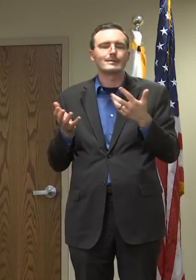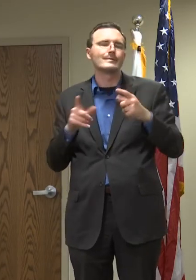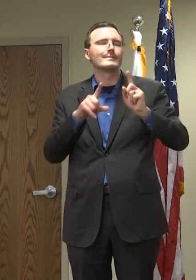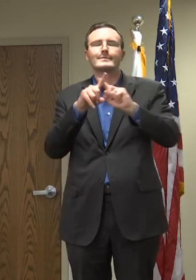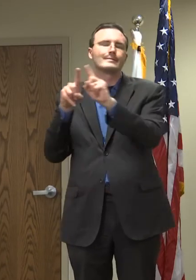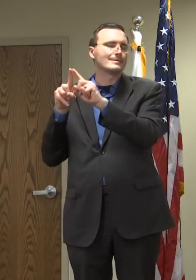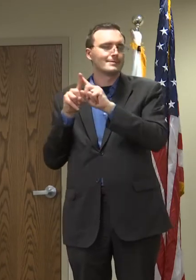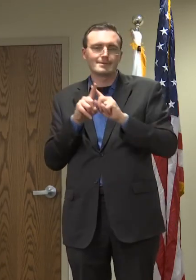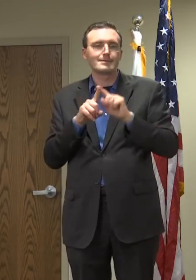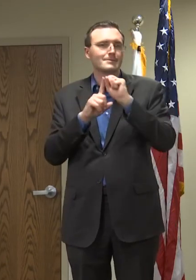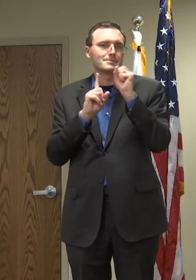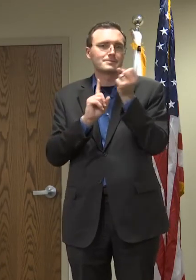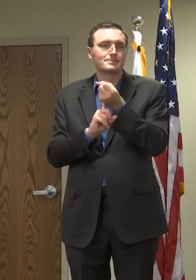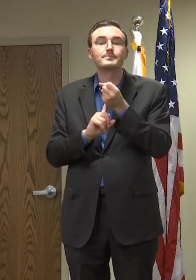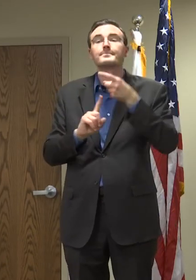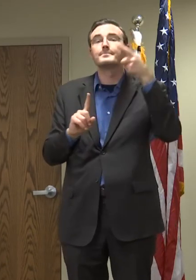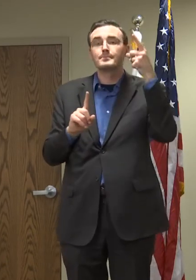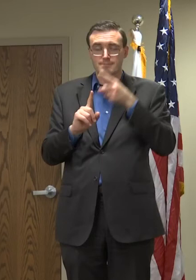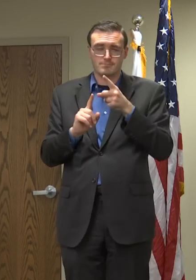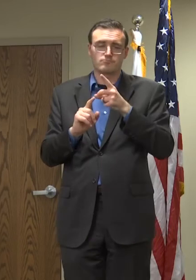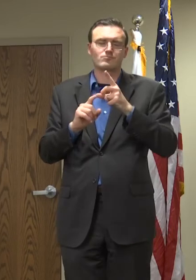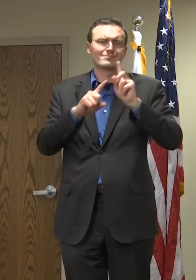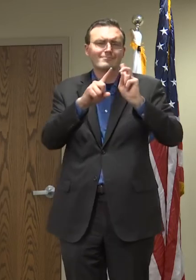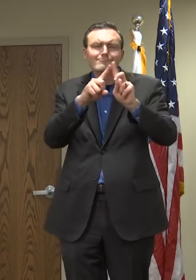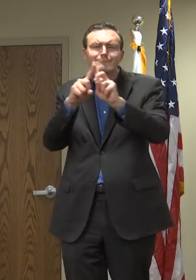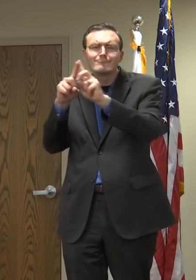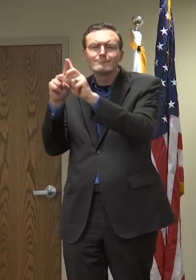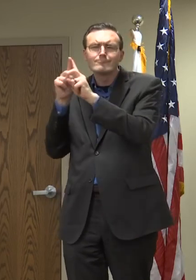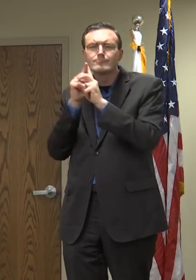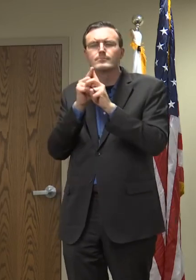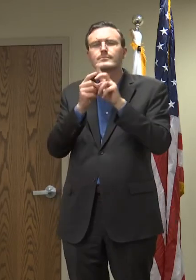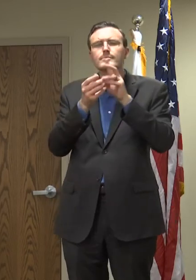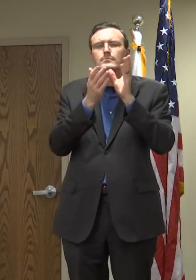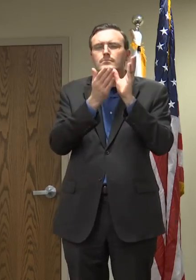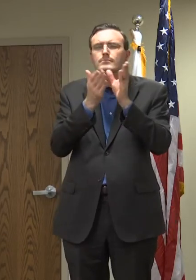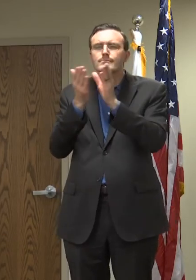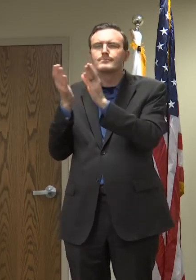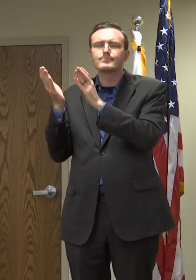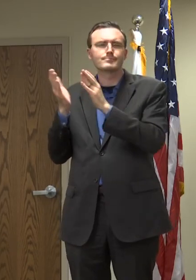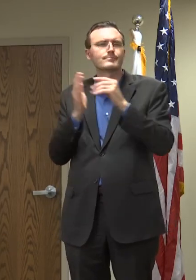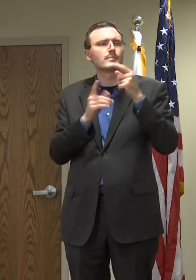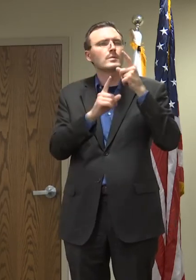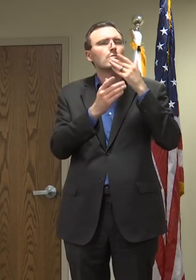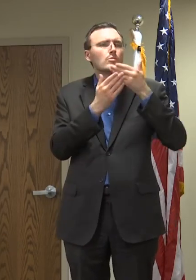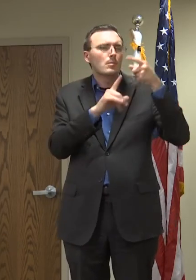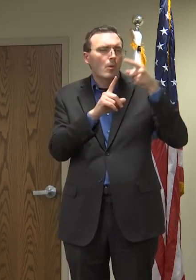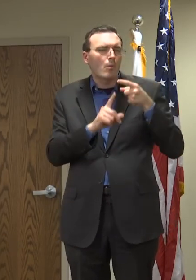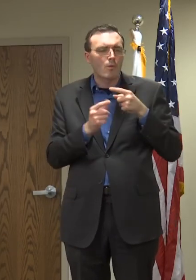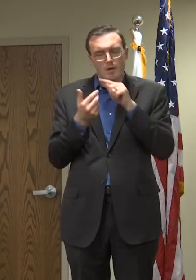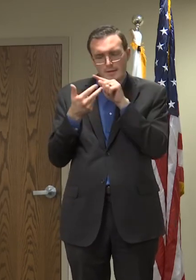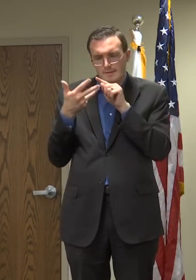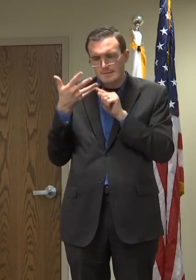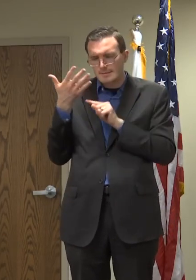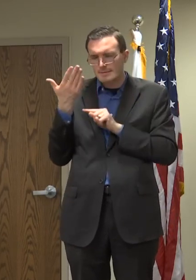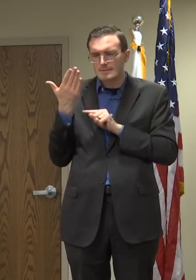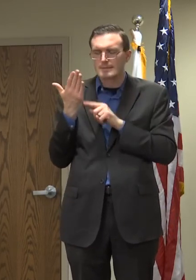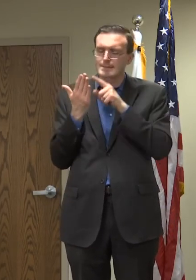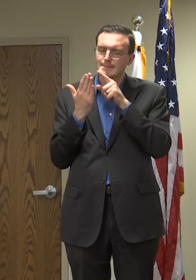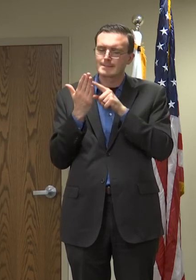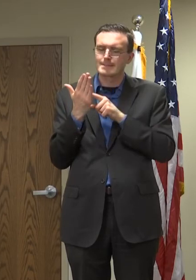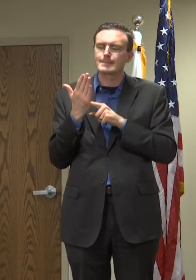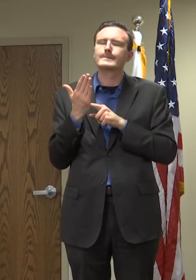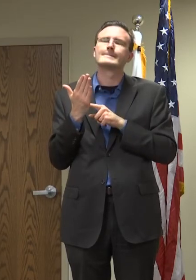superintendents is to pull that together in a way that makes sense to our communities. So within Winnebago County and Boone, that we will have a kind of a